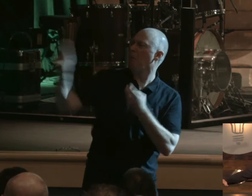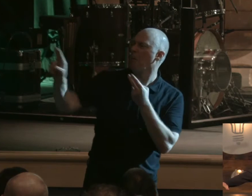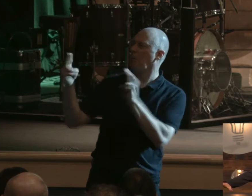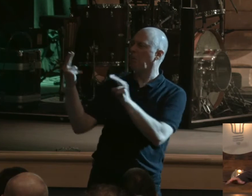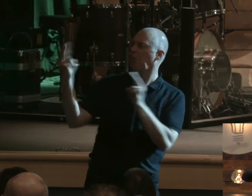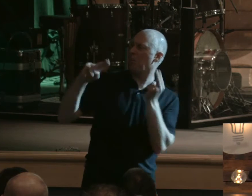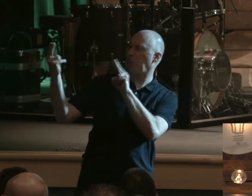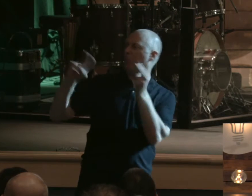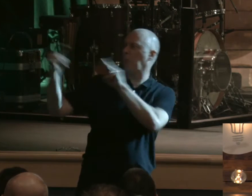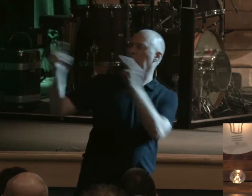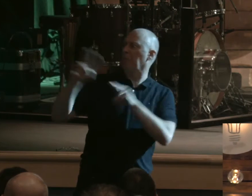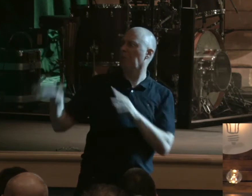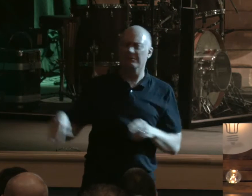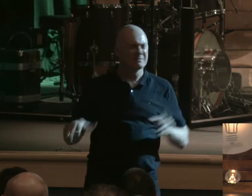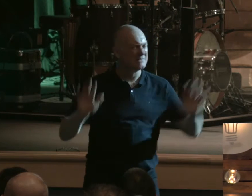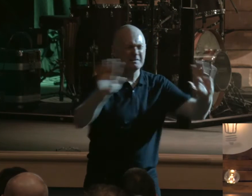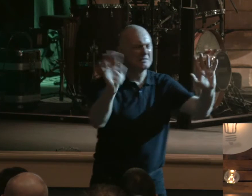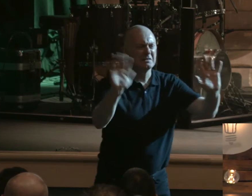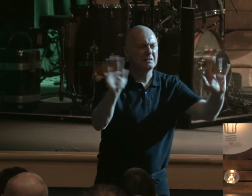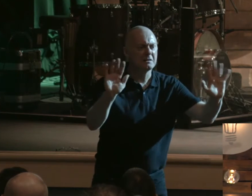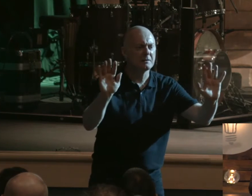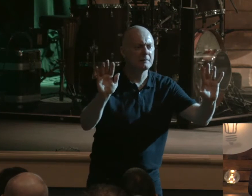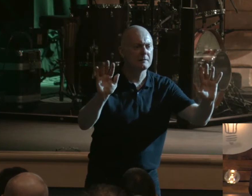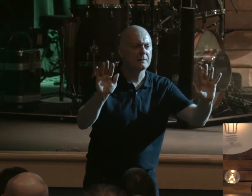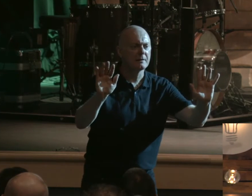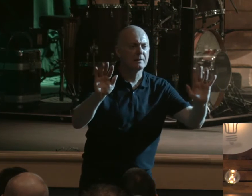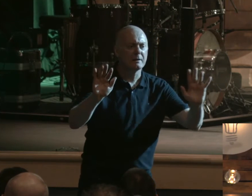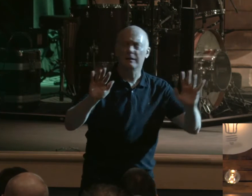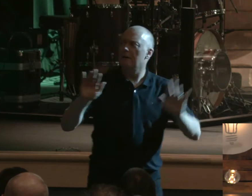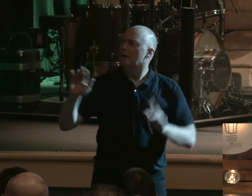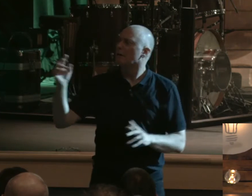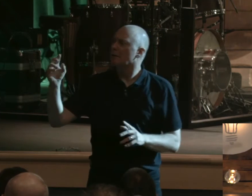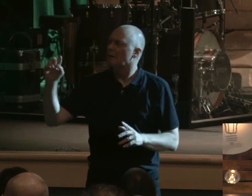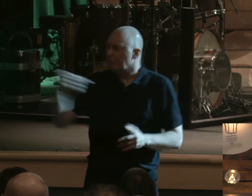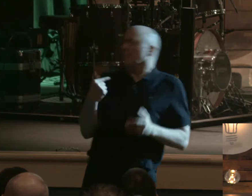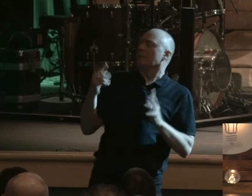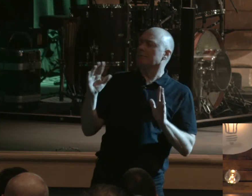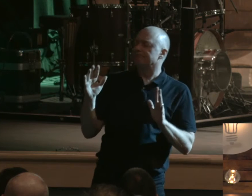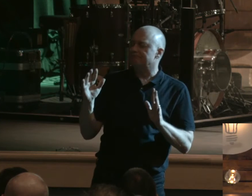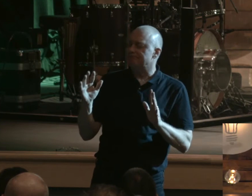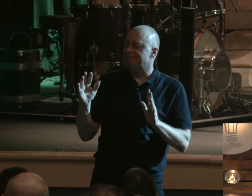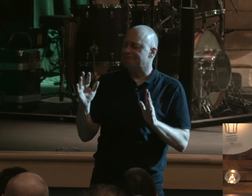other people's sins? Or can it fuel our motivation for the love of